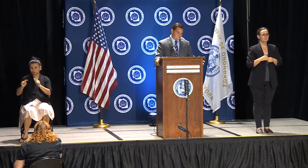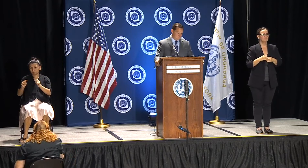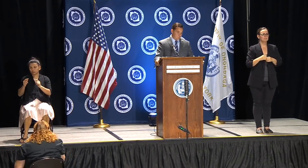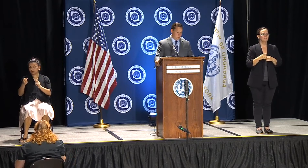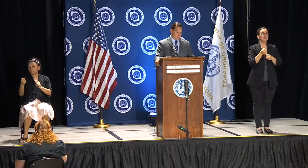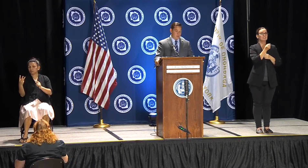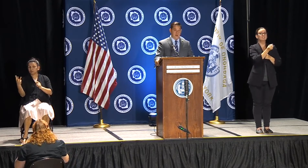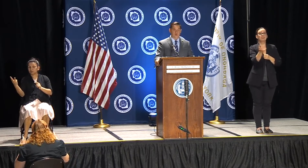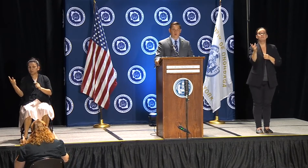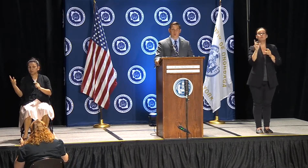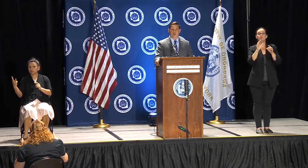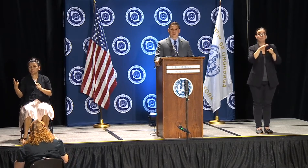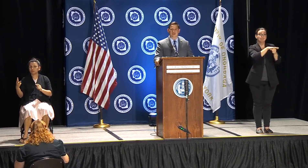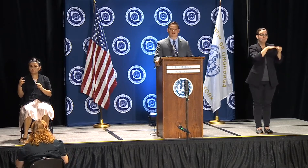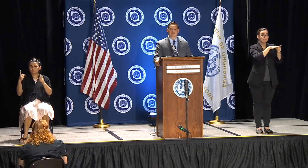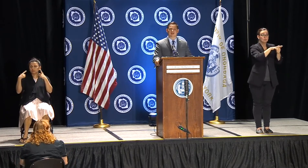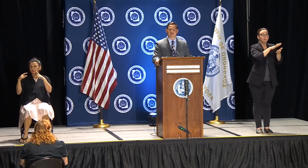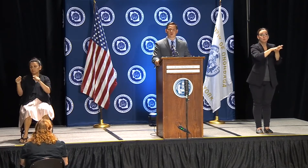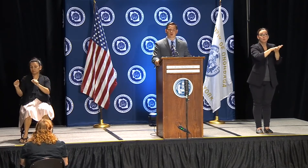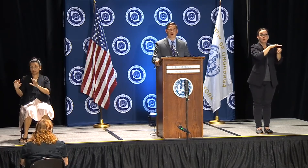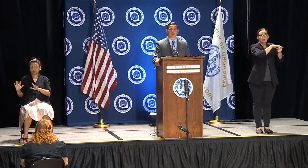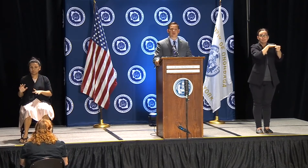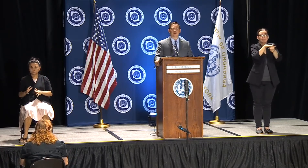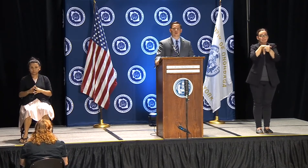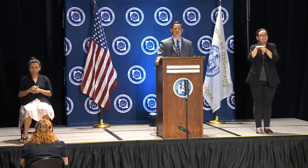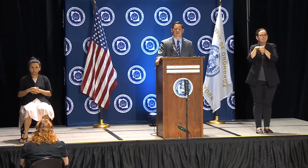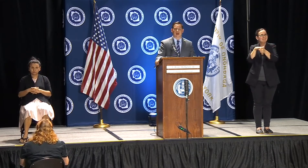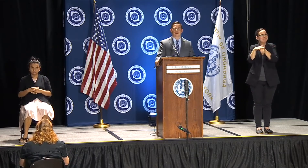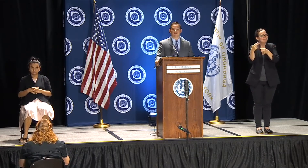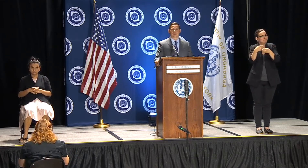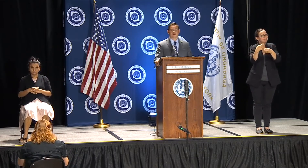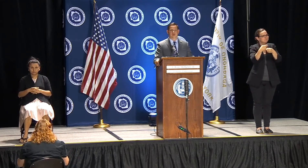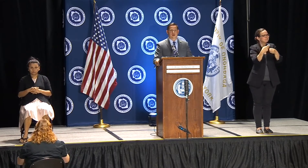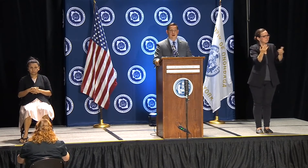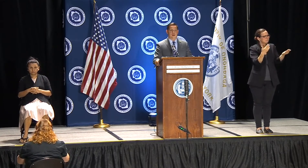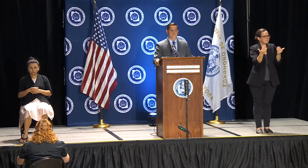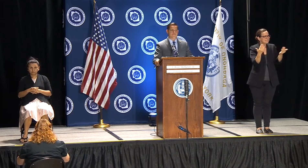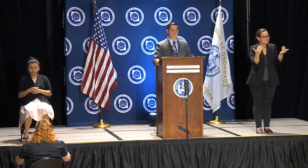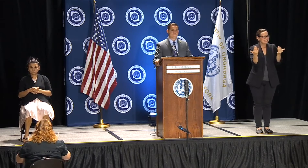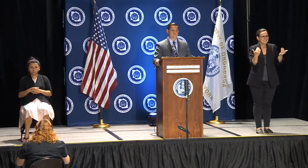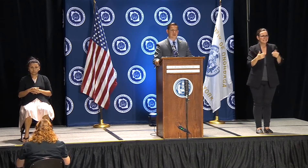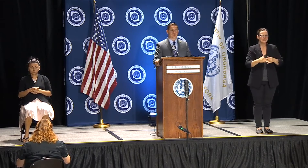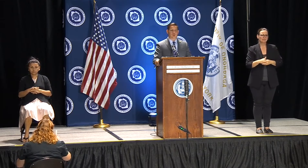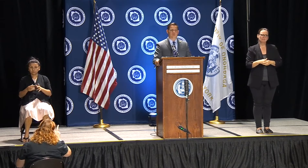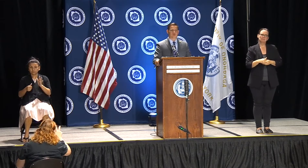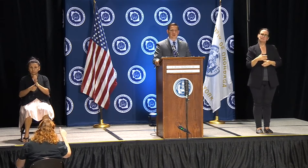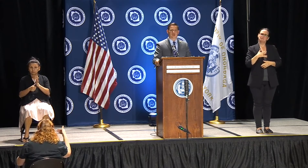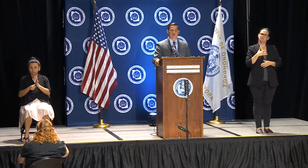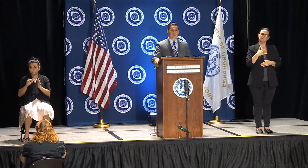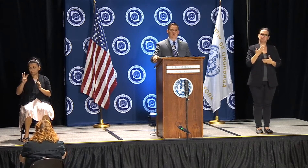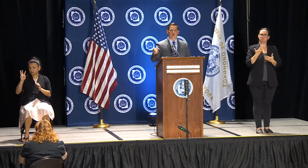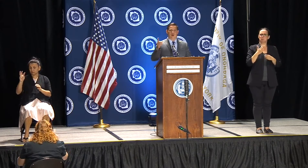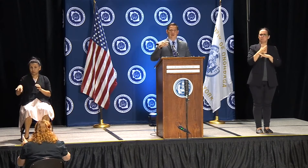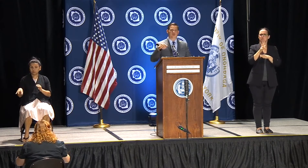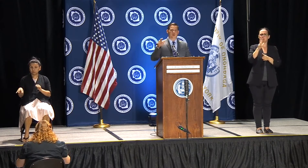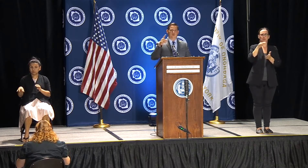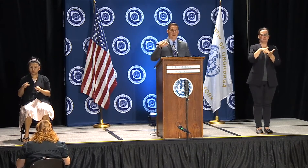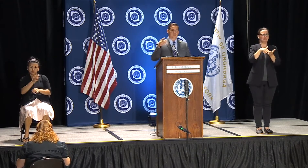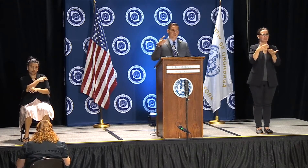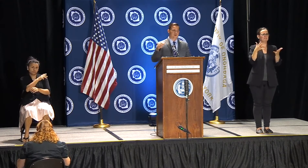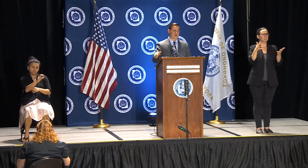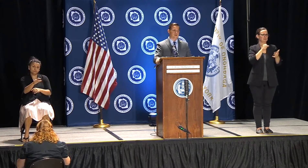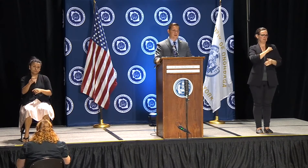again, we'll probably have over 3,000 tests that were done for faculty. Not sure what percentage of the overall